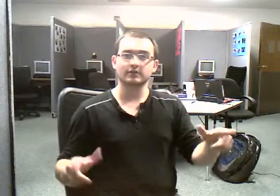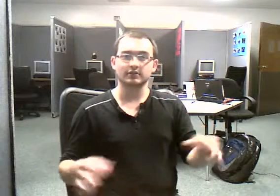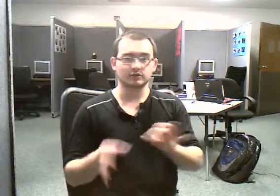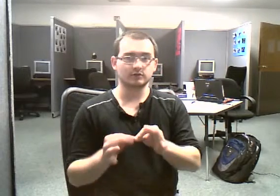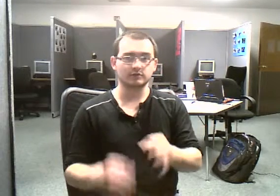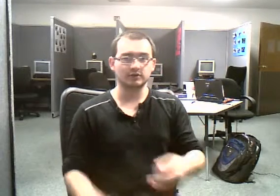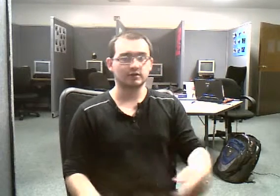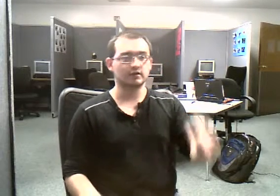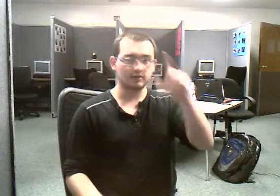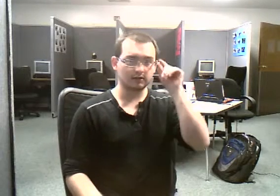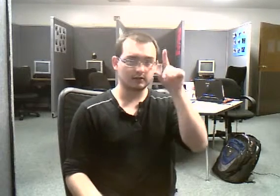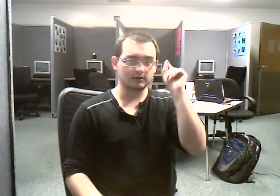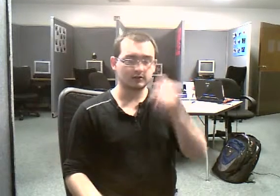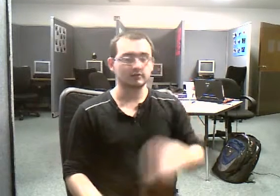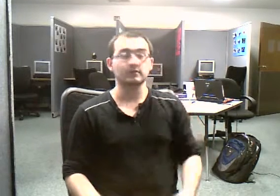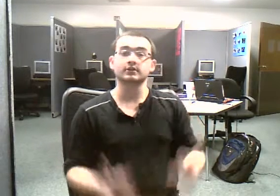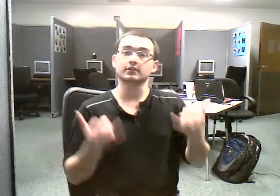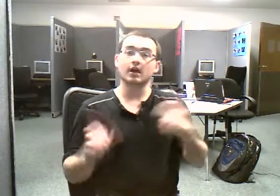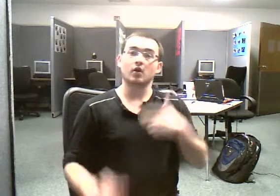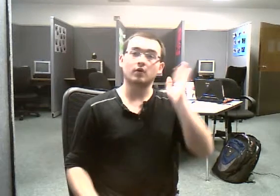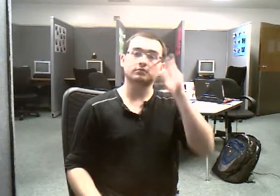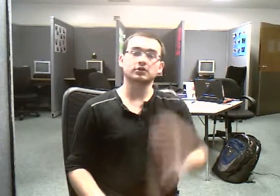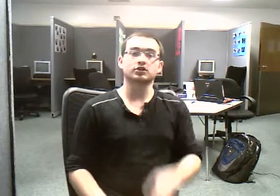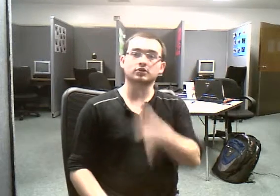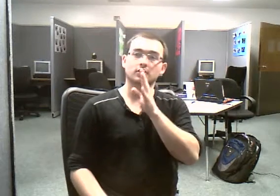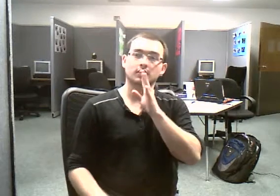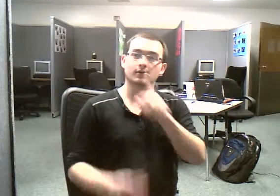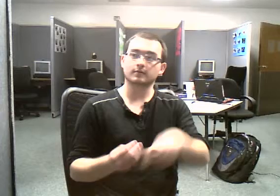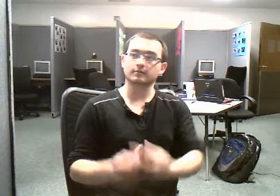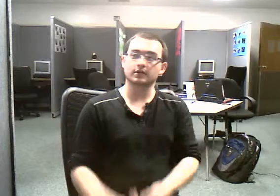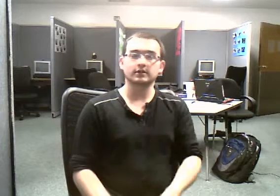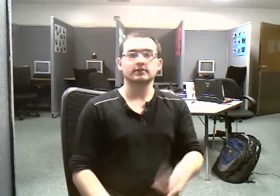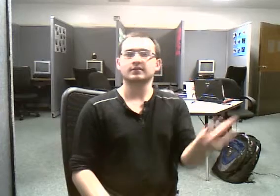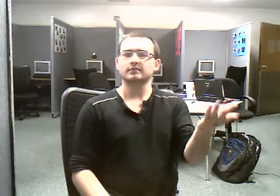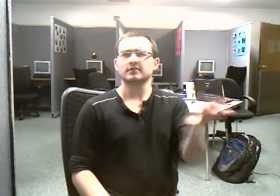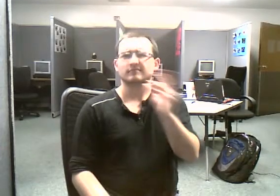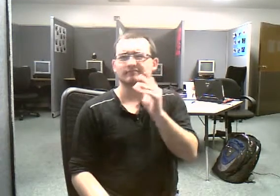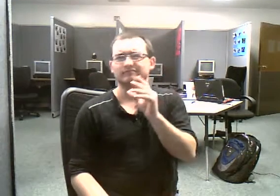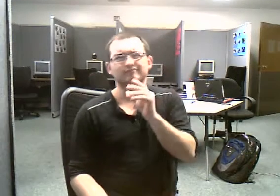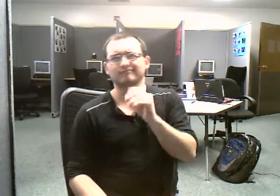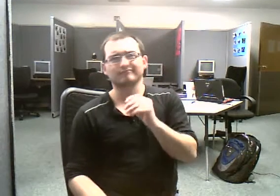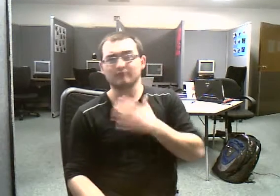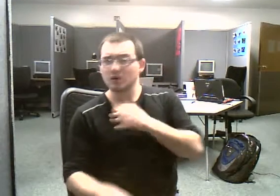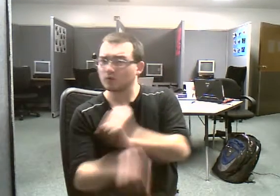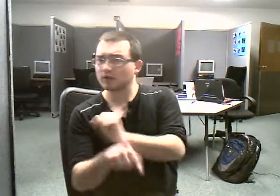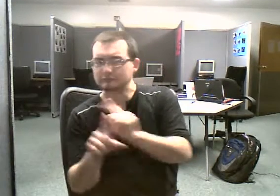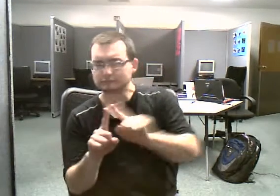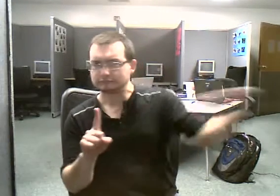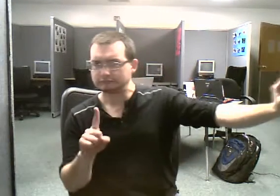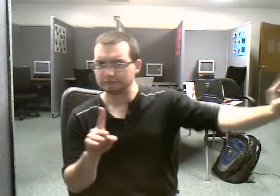about a topic that is not directly related to my work or to deafness, but which is related to my